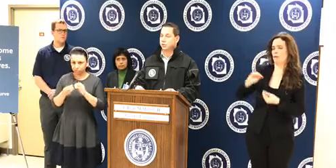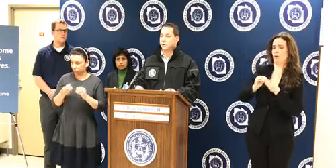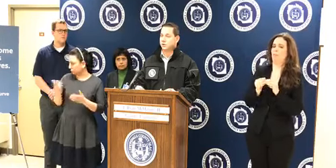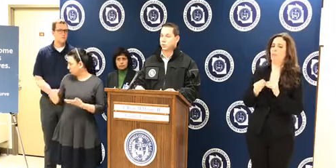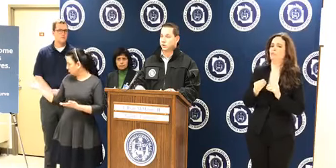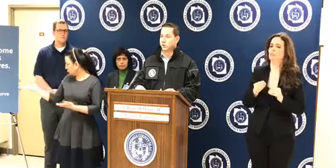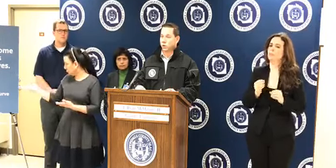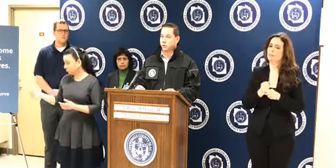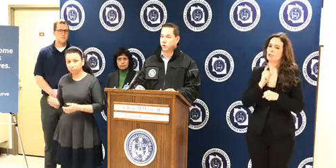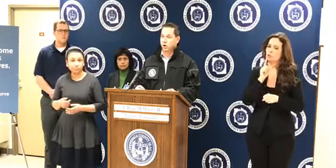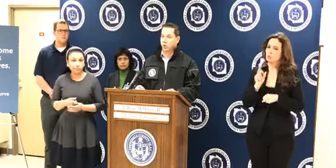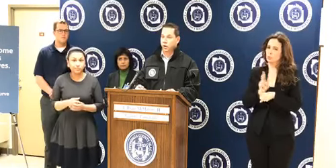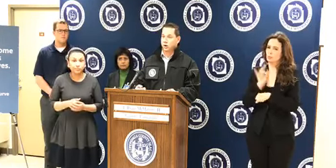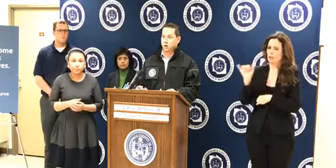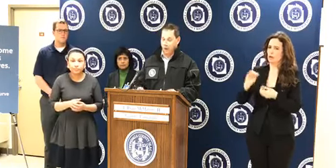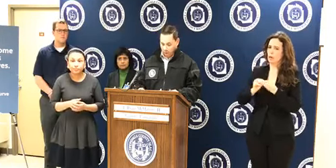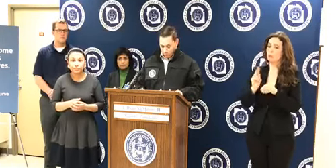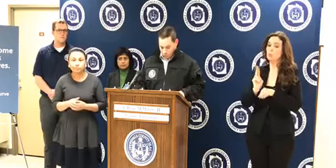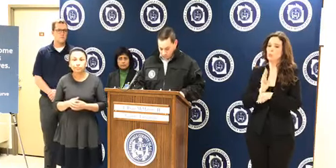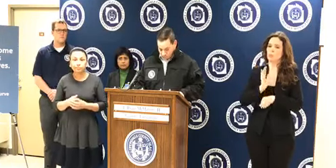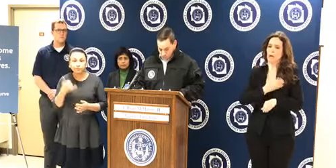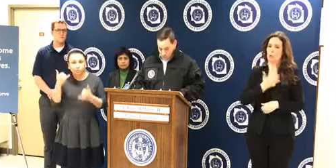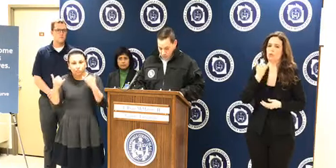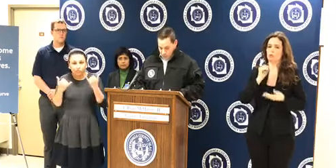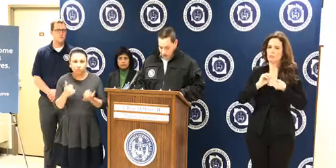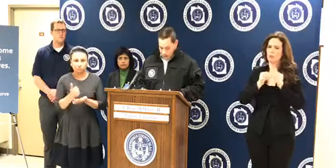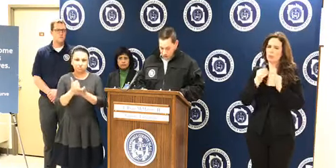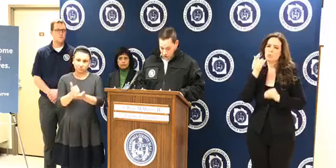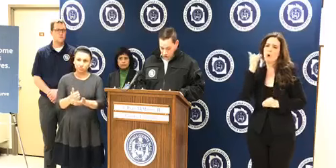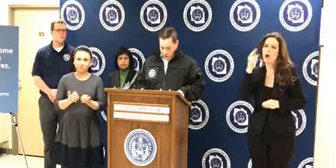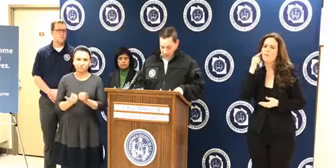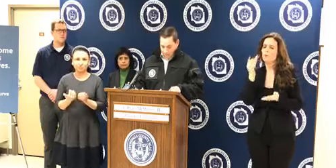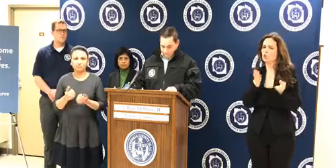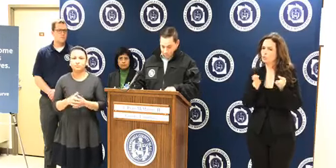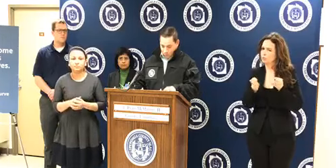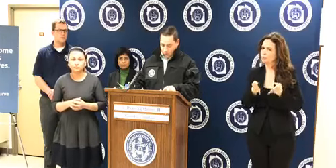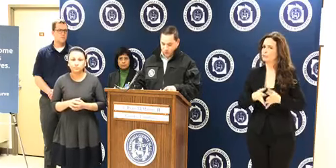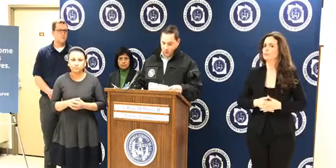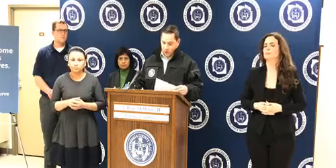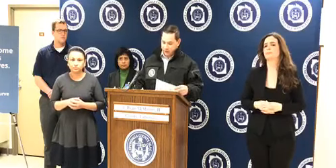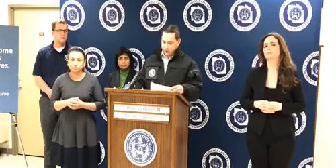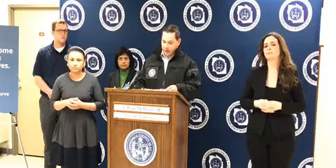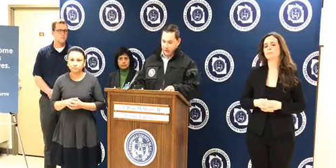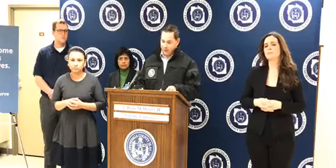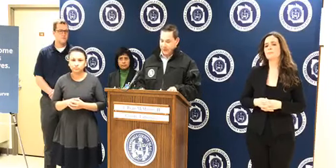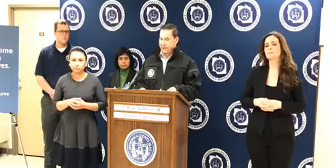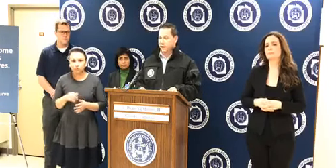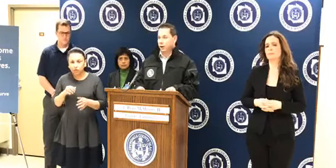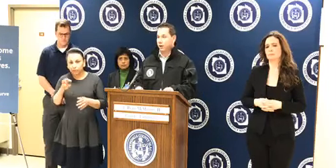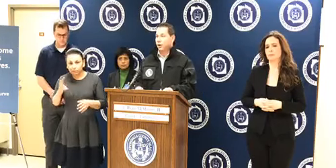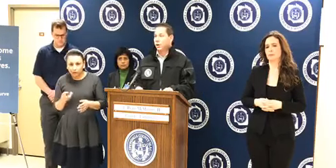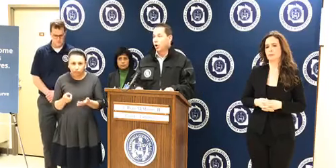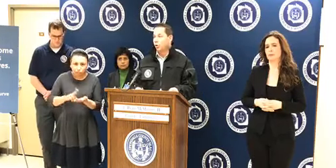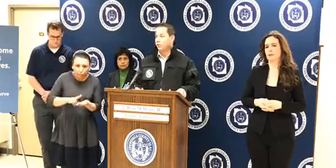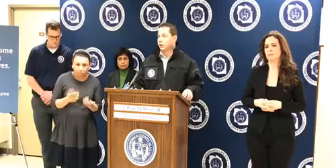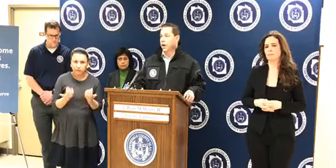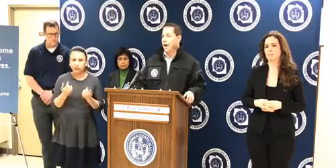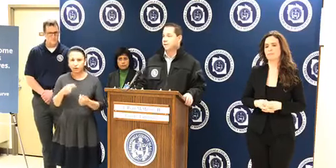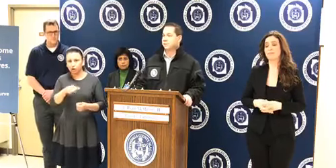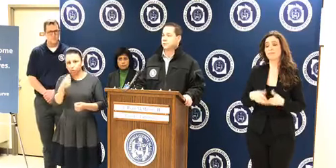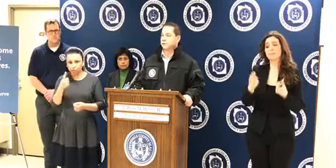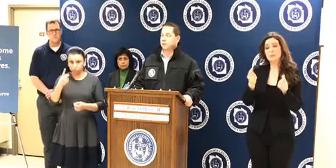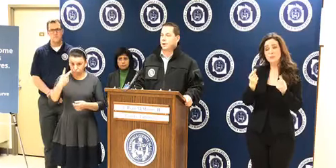to use us as a resource. We're here to help you. In addition to that, we've talked a lot about daycare over